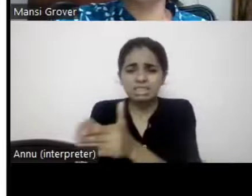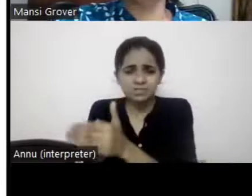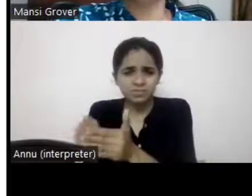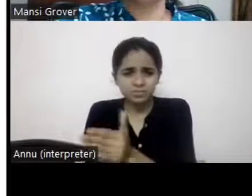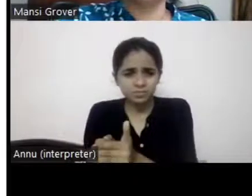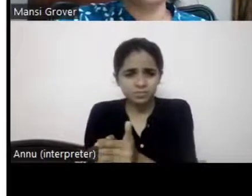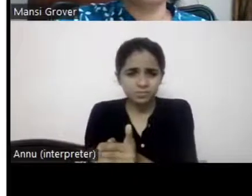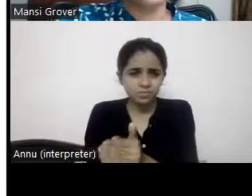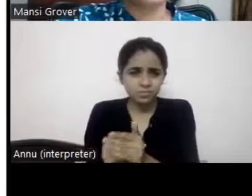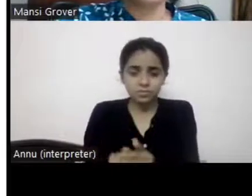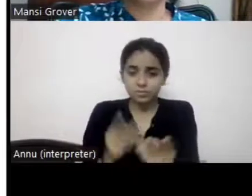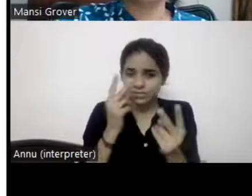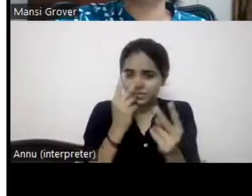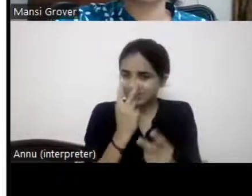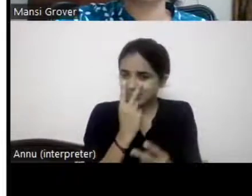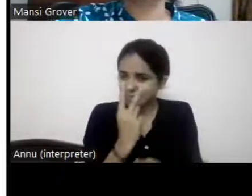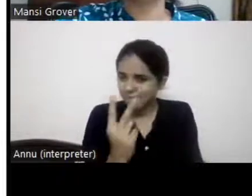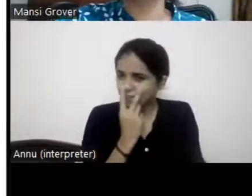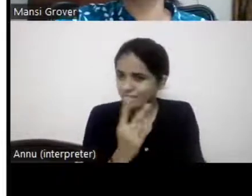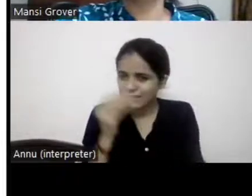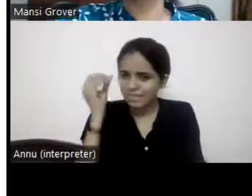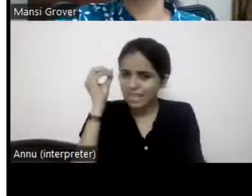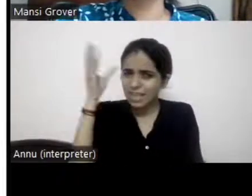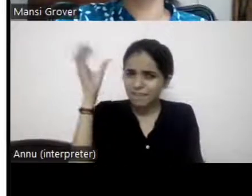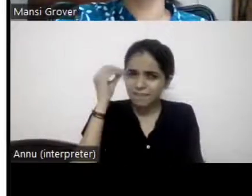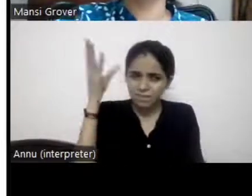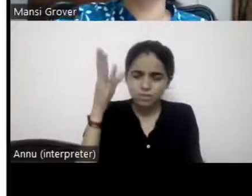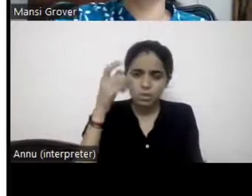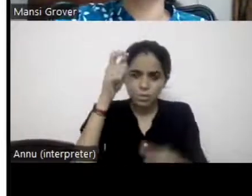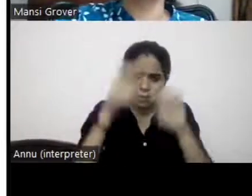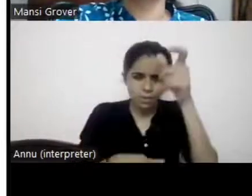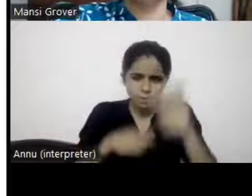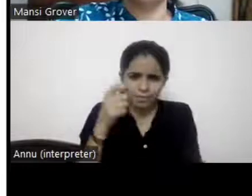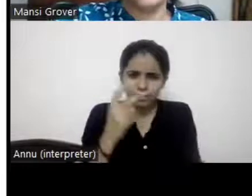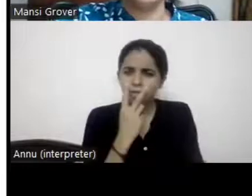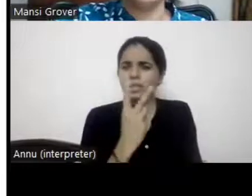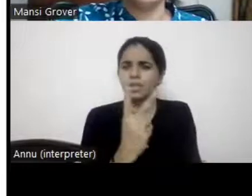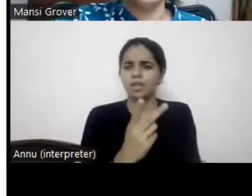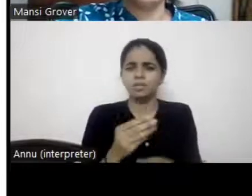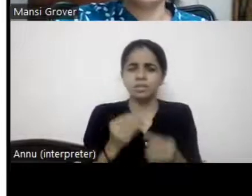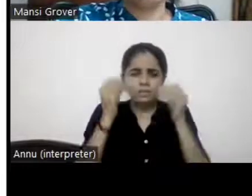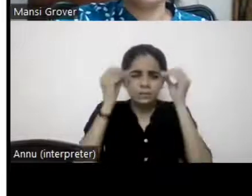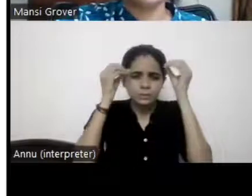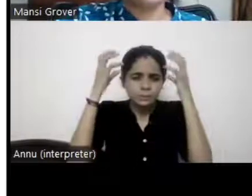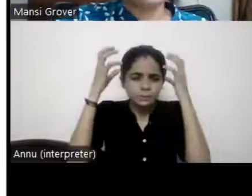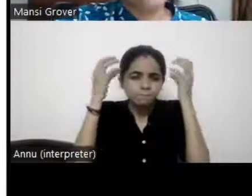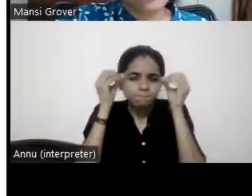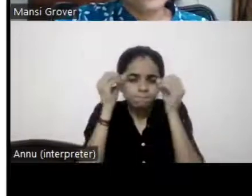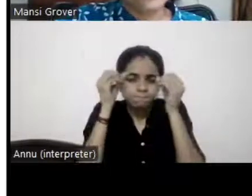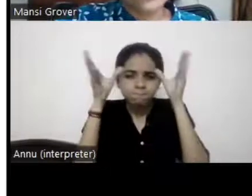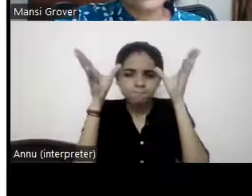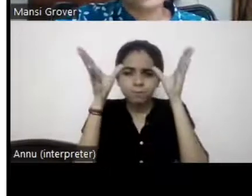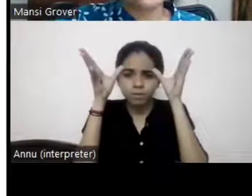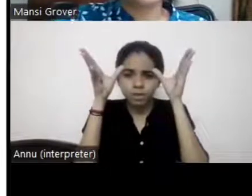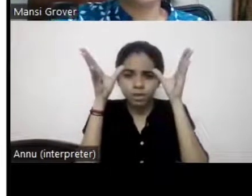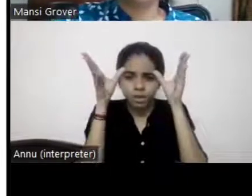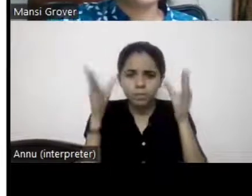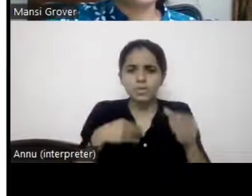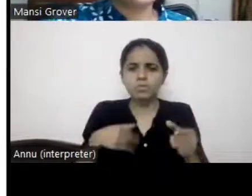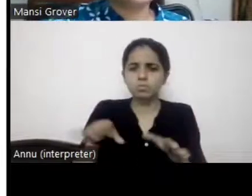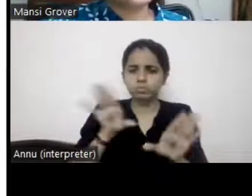is only brought to awareness in the face of conspicuousness of the blind. Example, odd